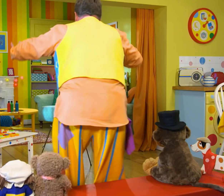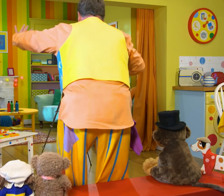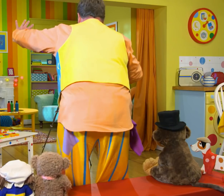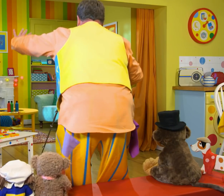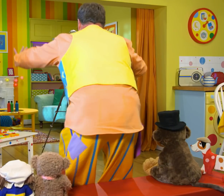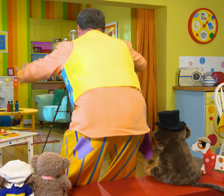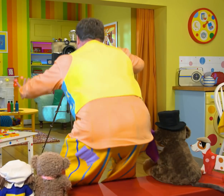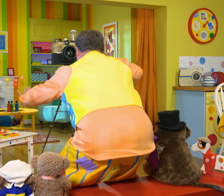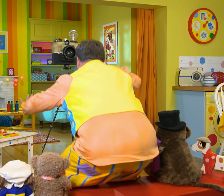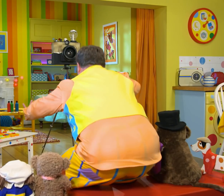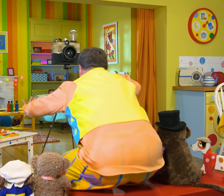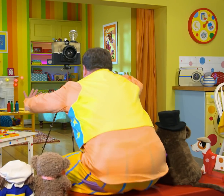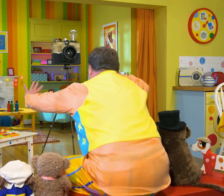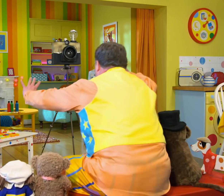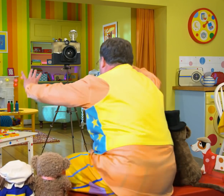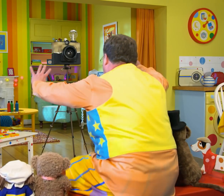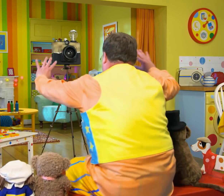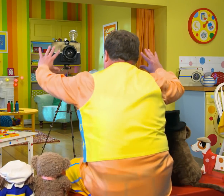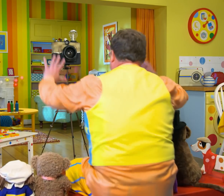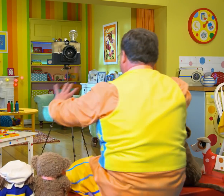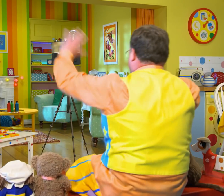Get ready to smile! We're gonna be okay!